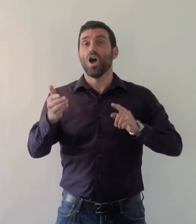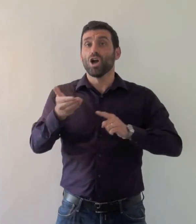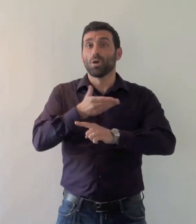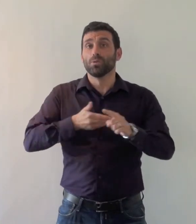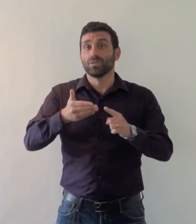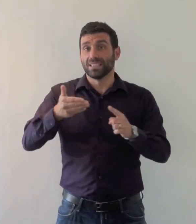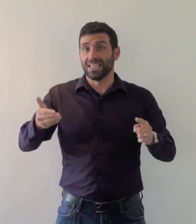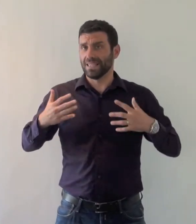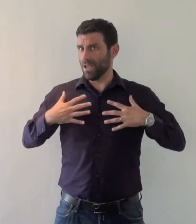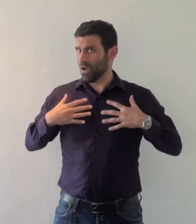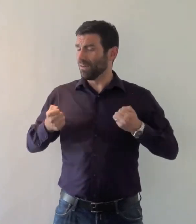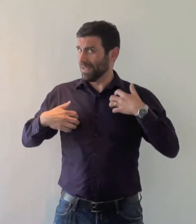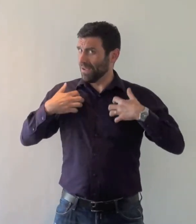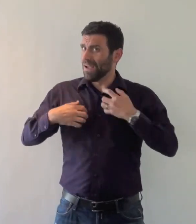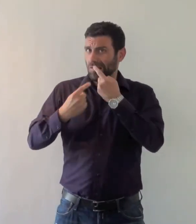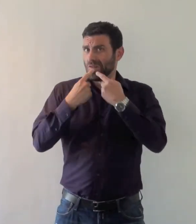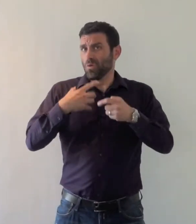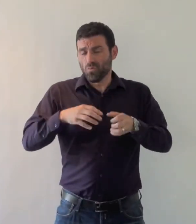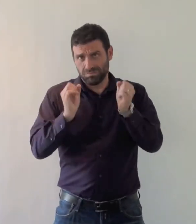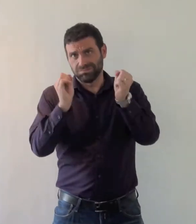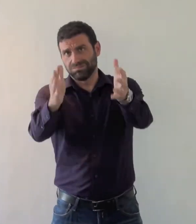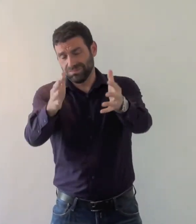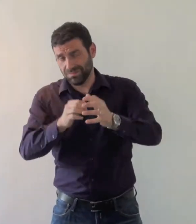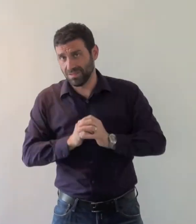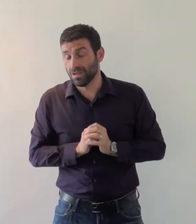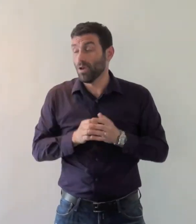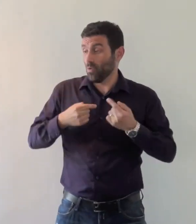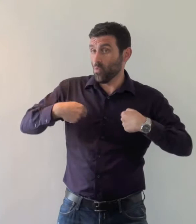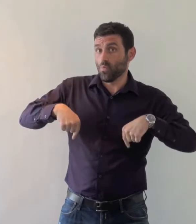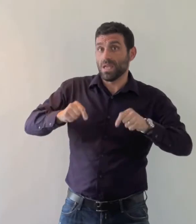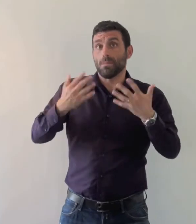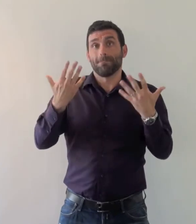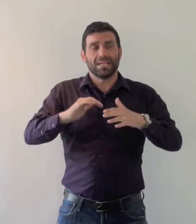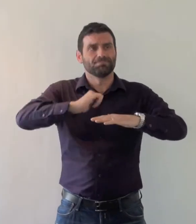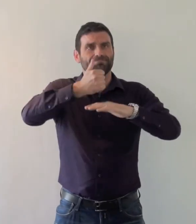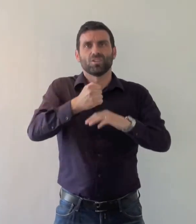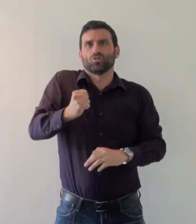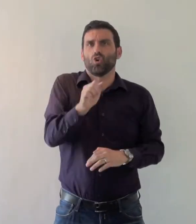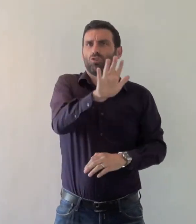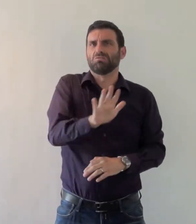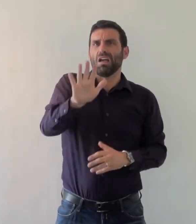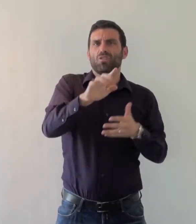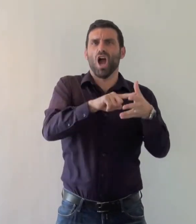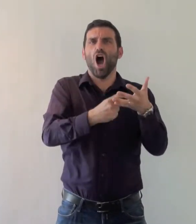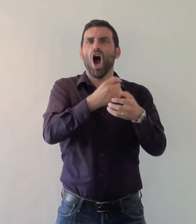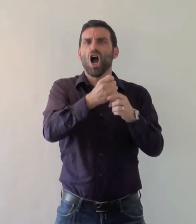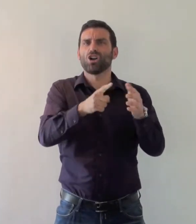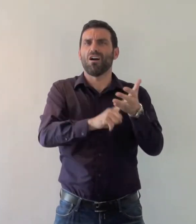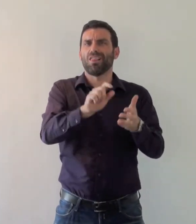Hello there! CommunityID has got some really exciting information for you. We have had a presence